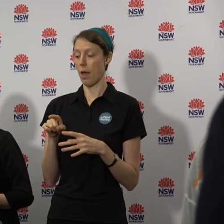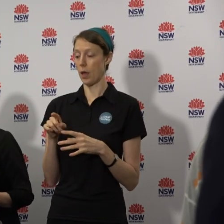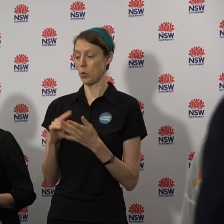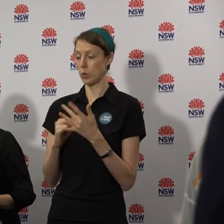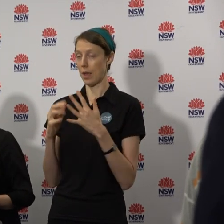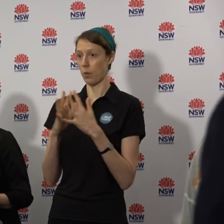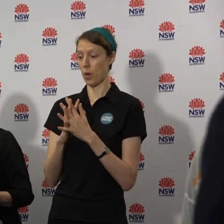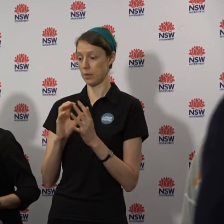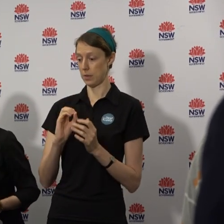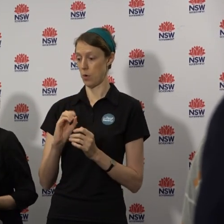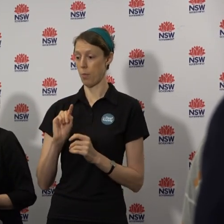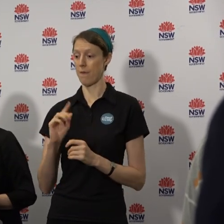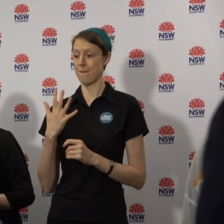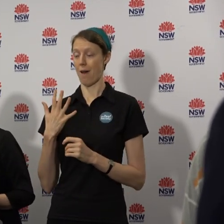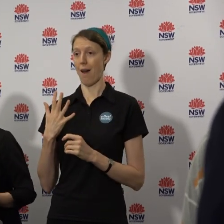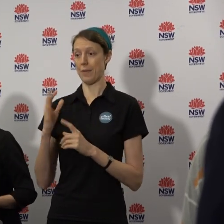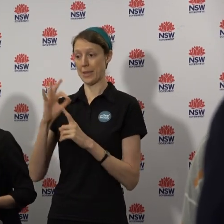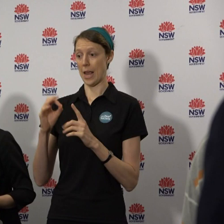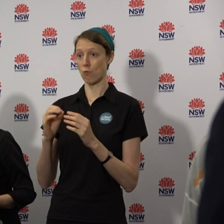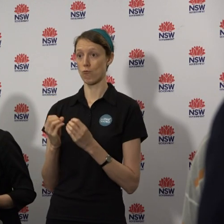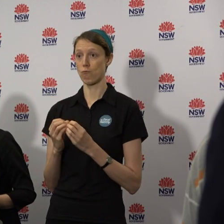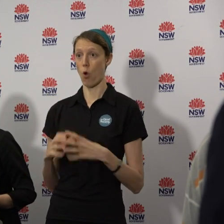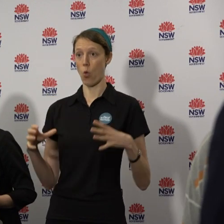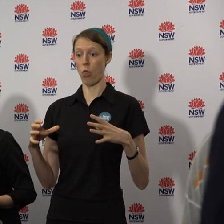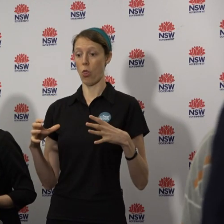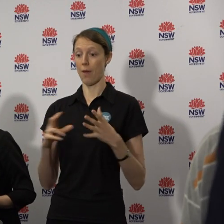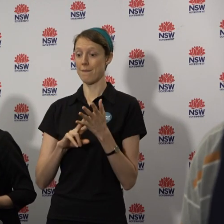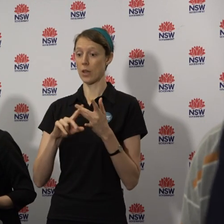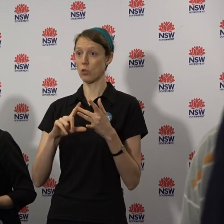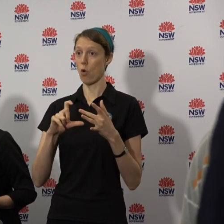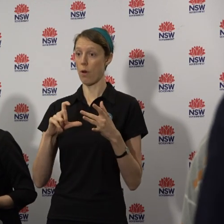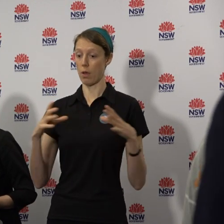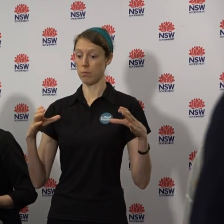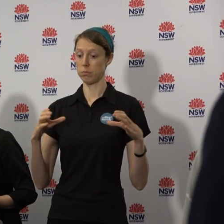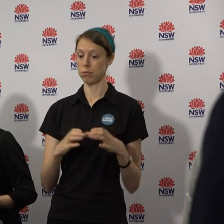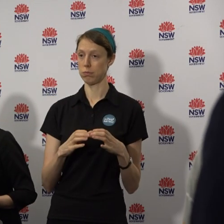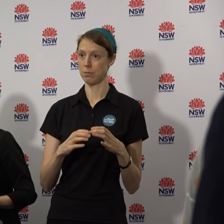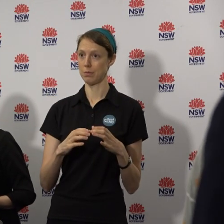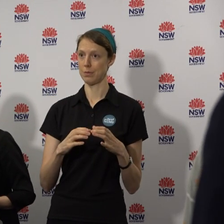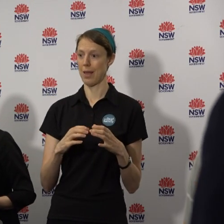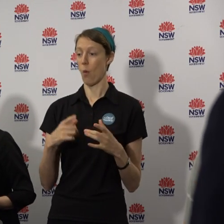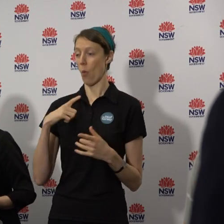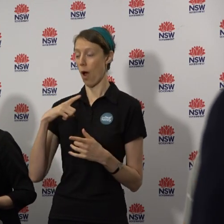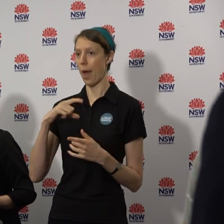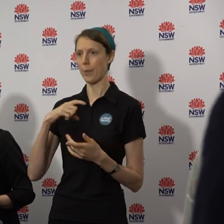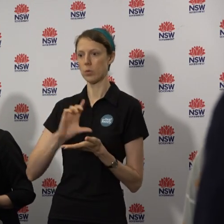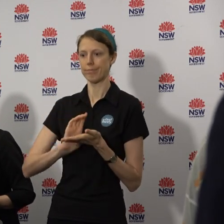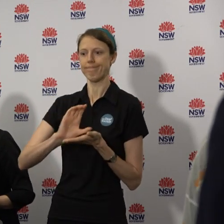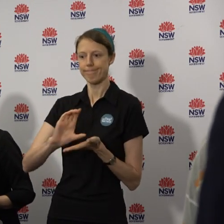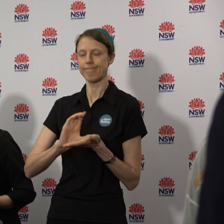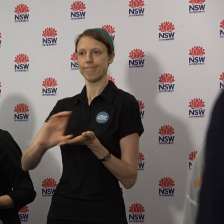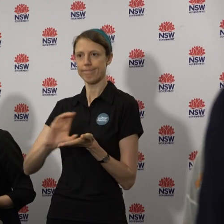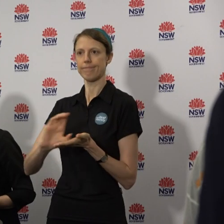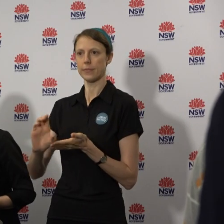Victoria contracted, they were at -0.1. And the reason why New South Wales is staying resilient is because of our public spending and infrastructure. We need